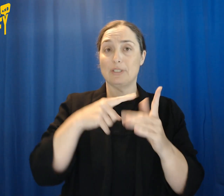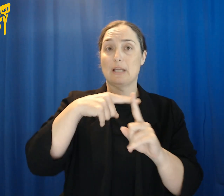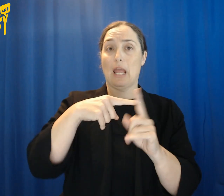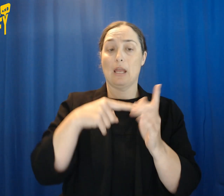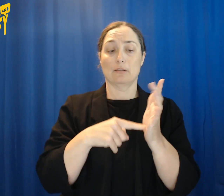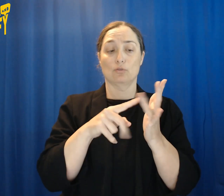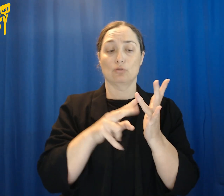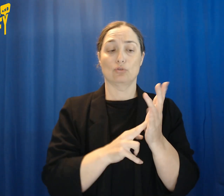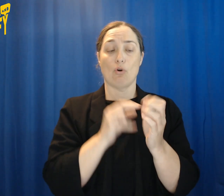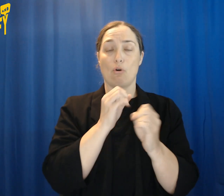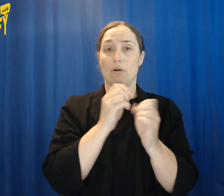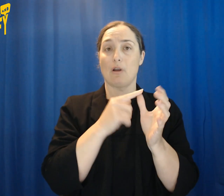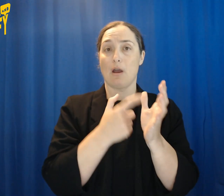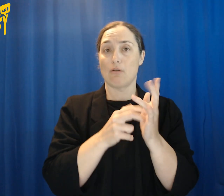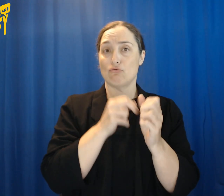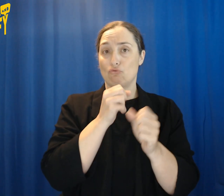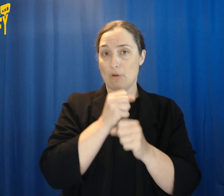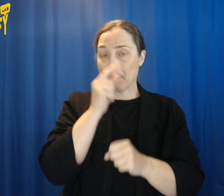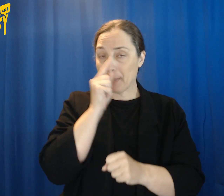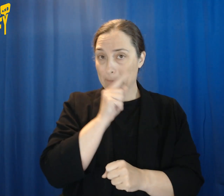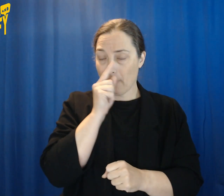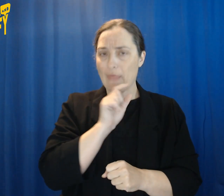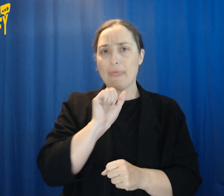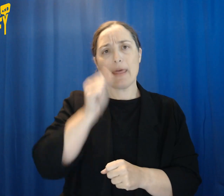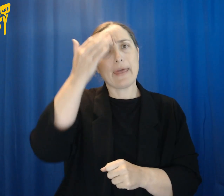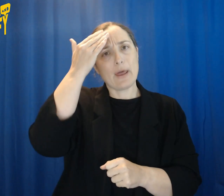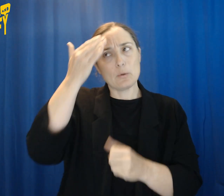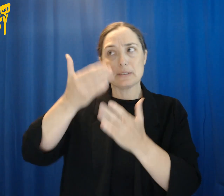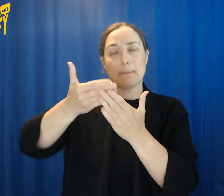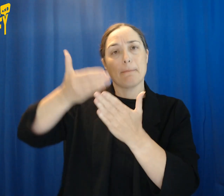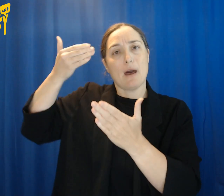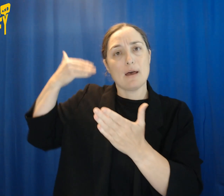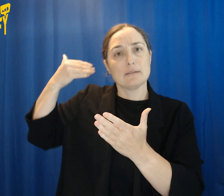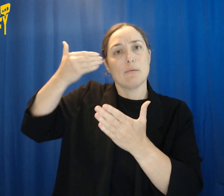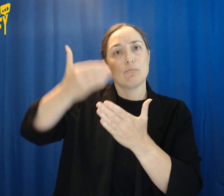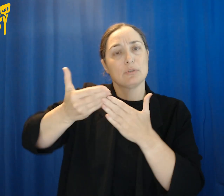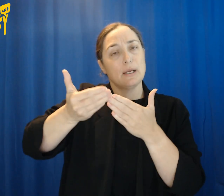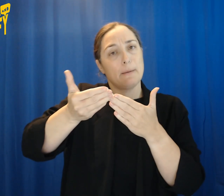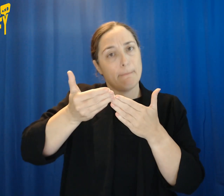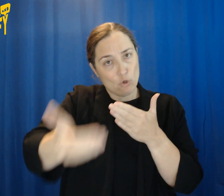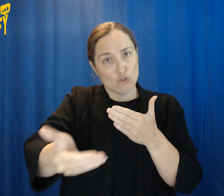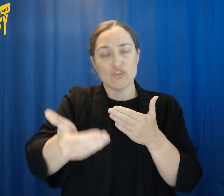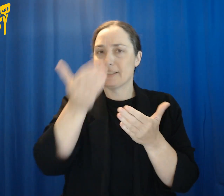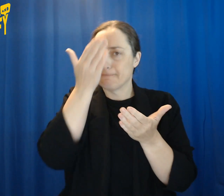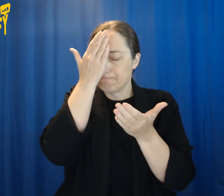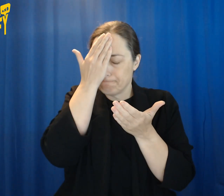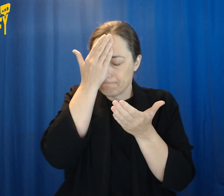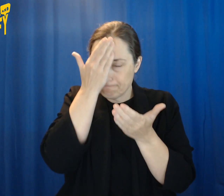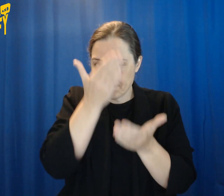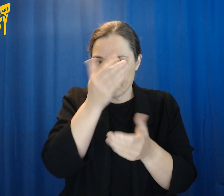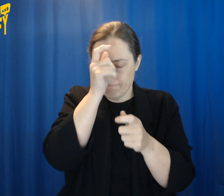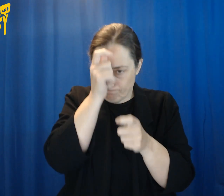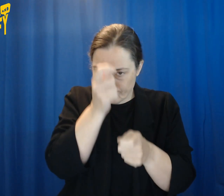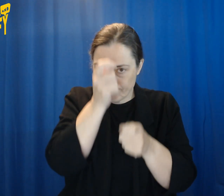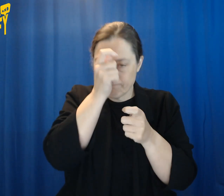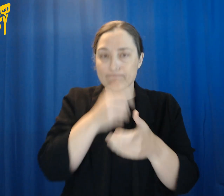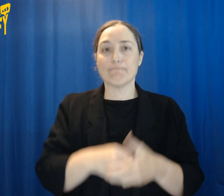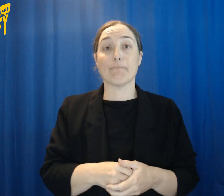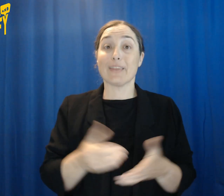people, and give our respects to their elders, past, present, and emerging. We encourage everyone listening